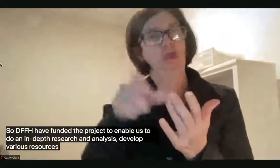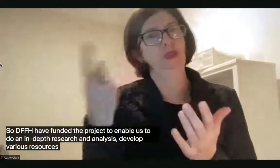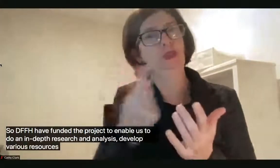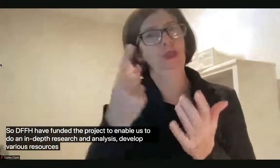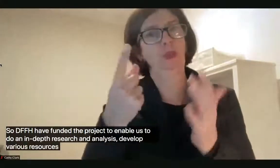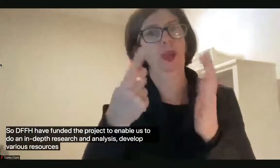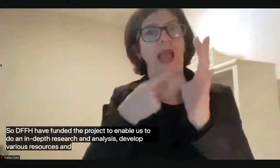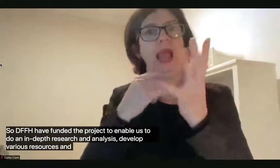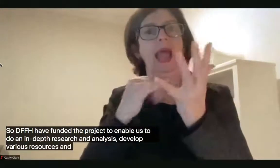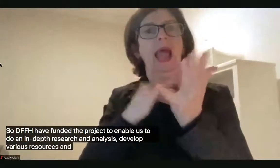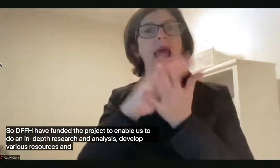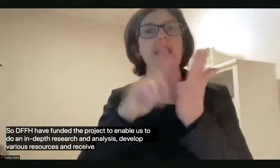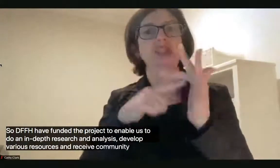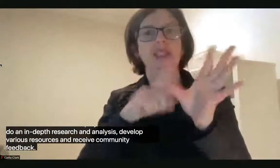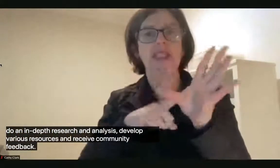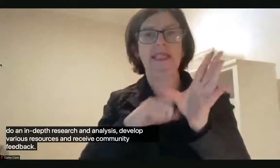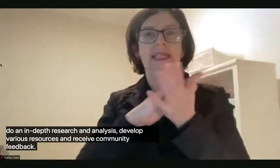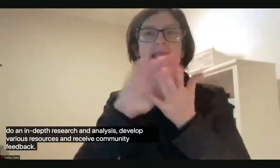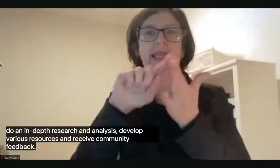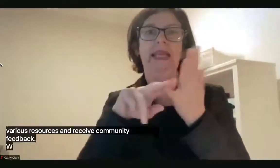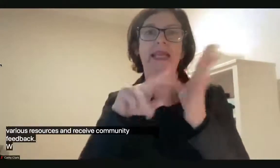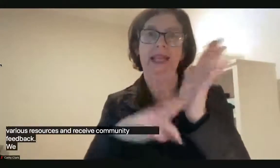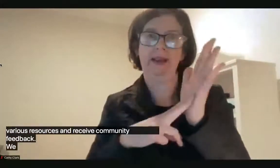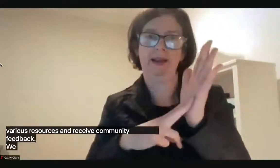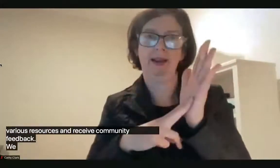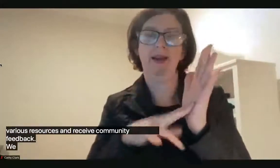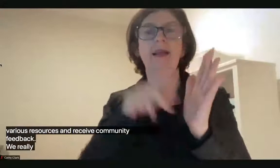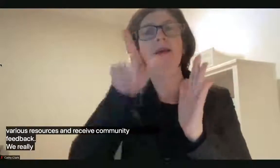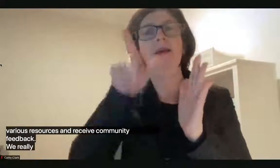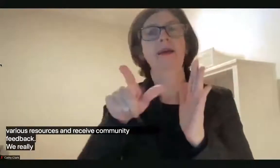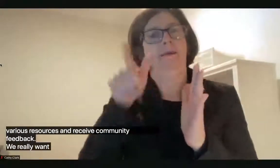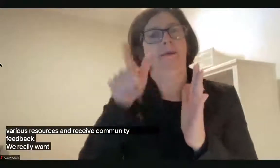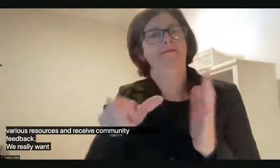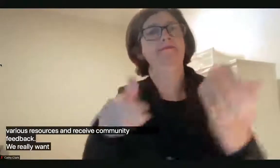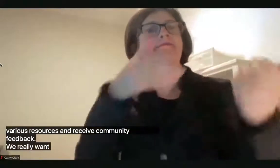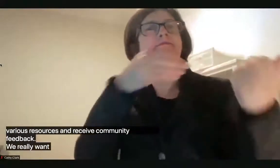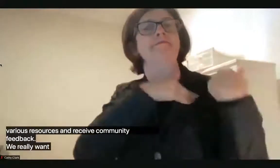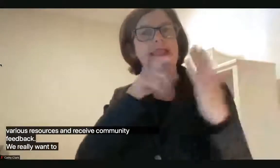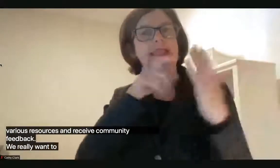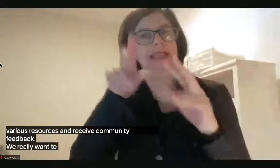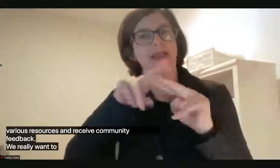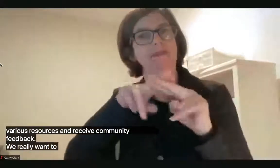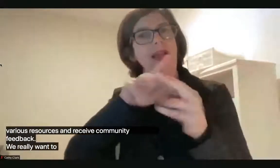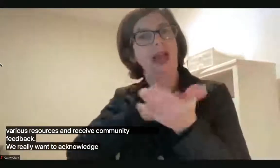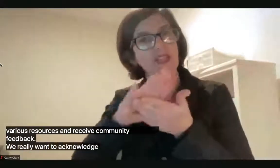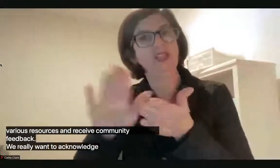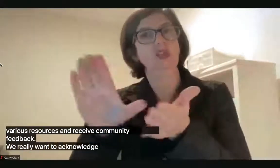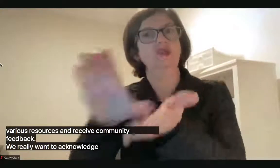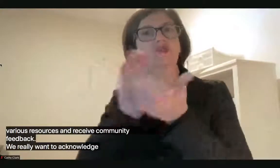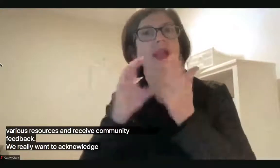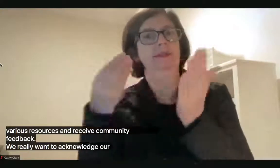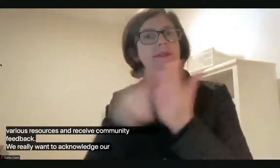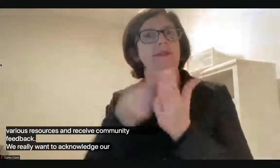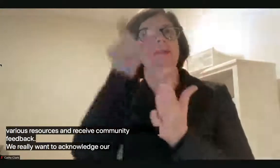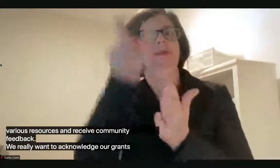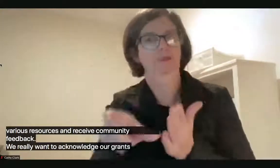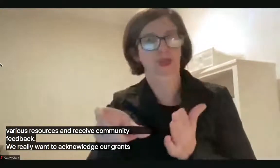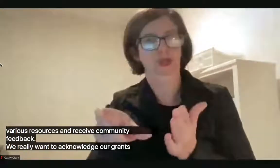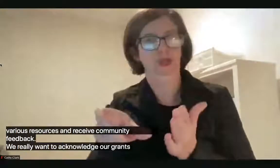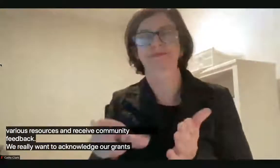We really want to acknowledge our grant coordinator, Ashley Heenan, who has been responsible for liaising with us